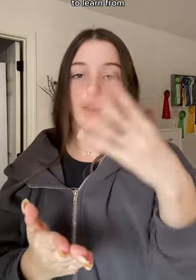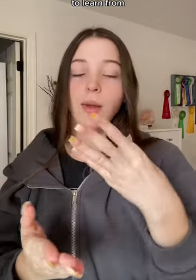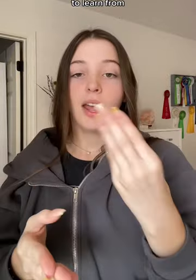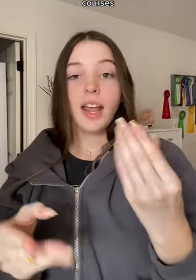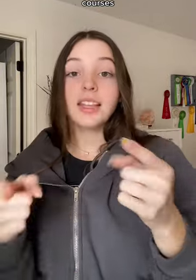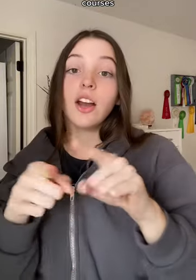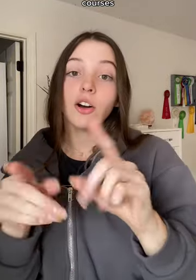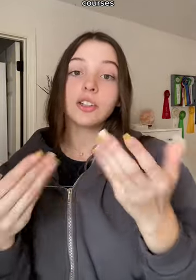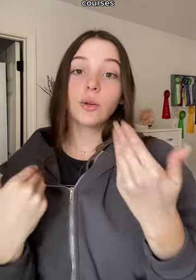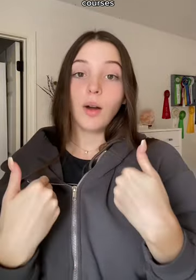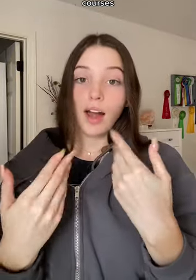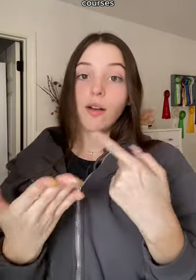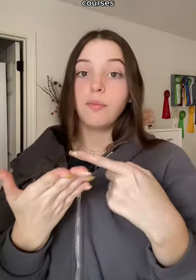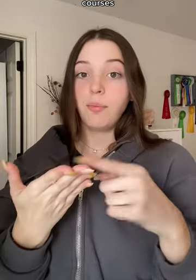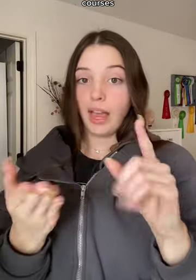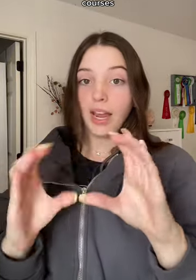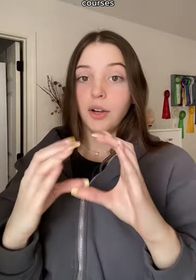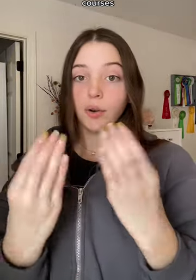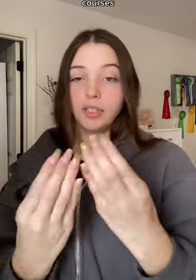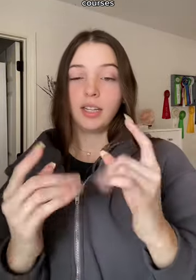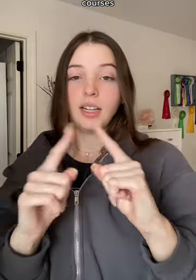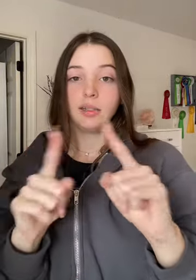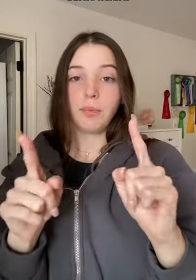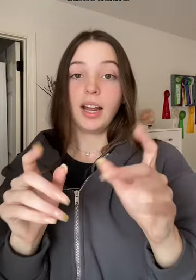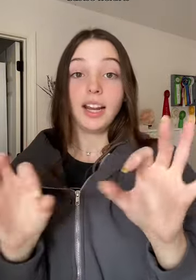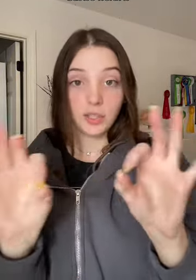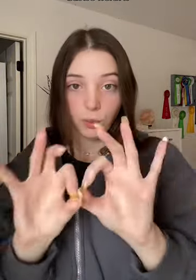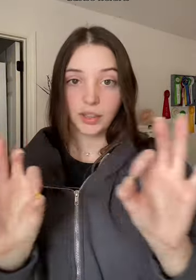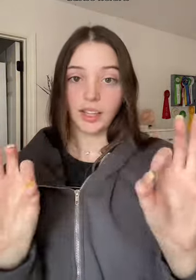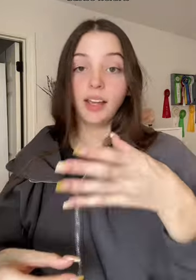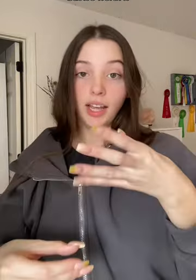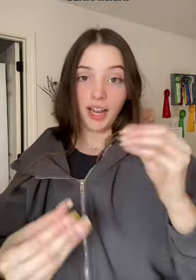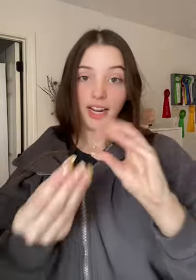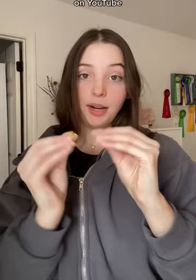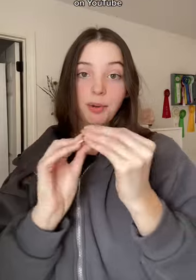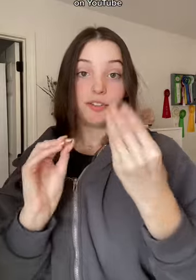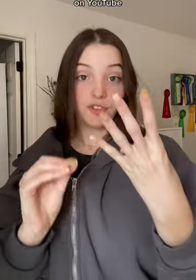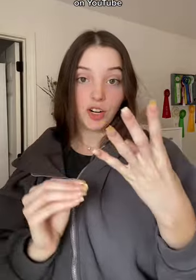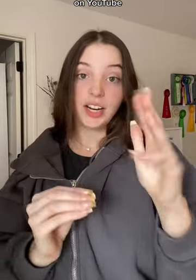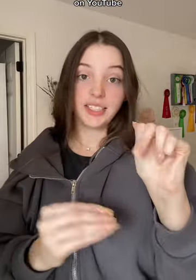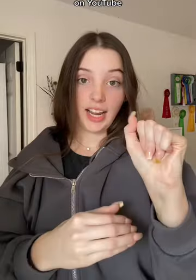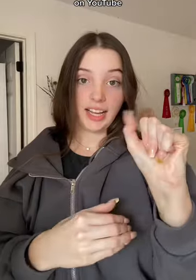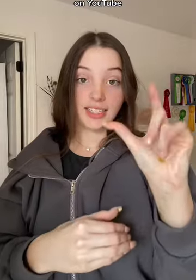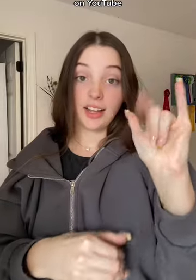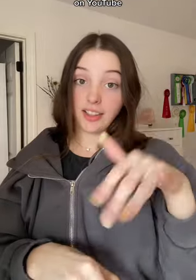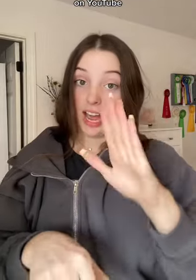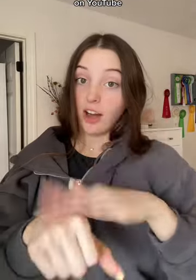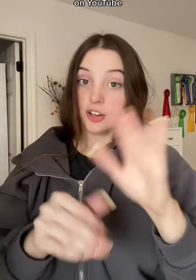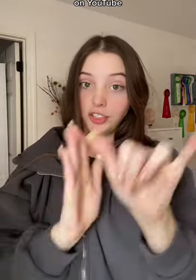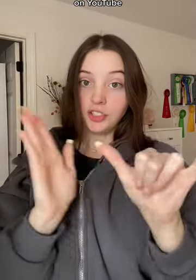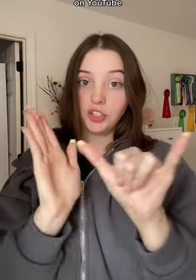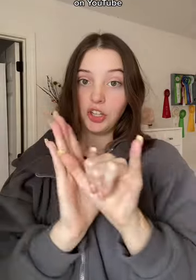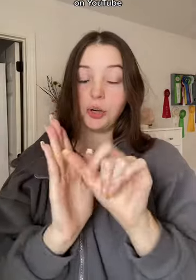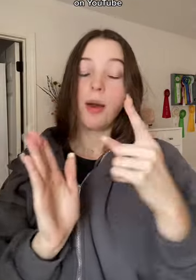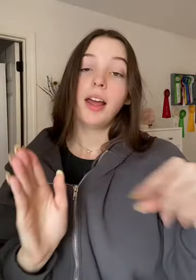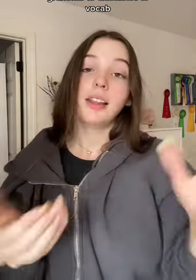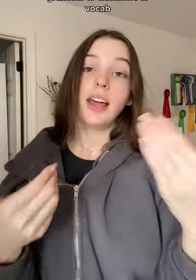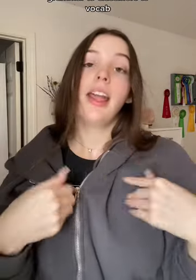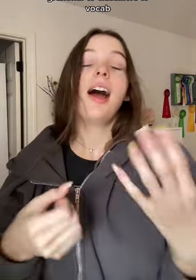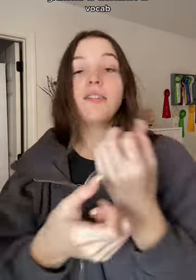and they also have paid courses but it's worth it and number four is asl that on youtube they have